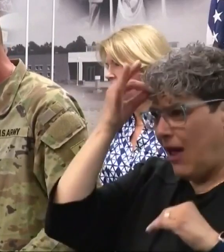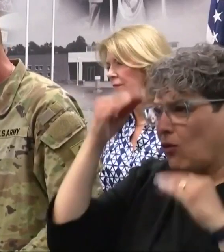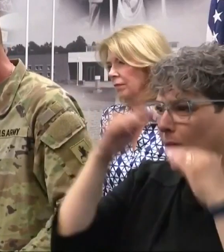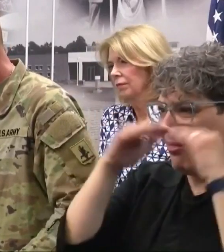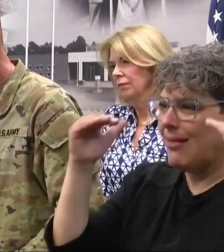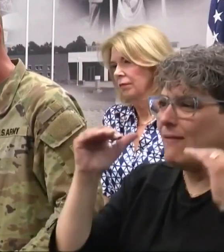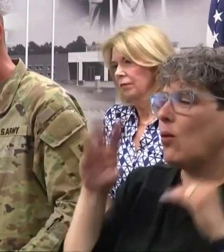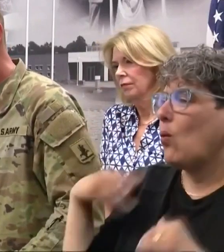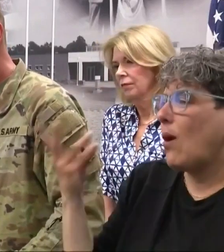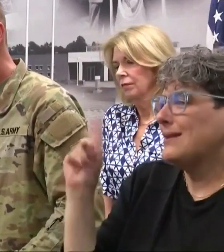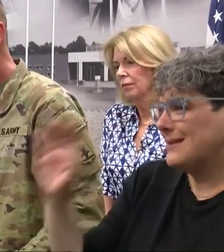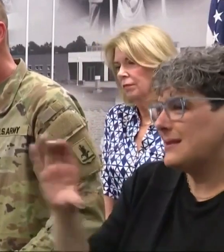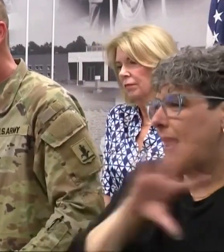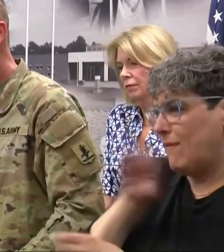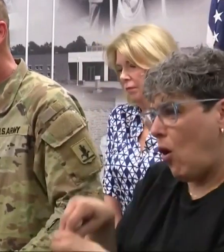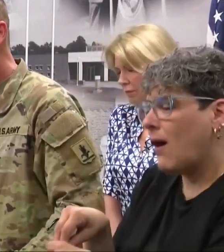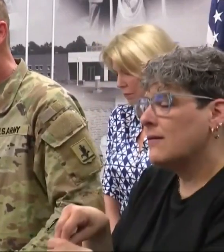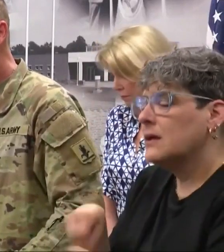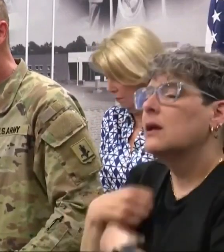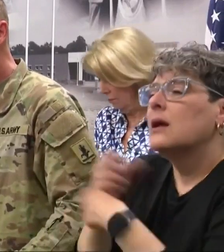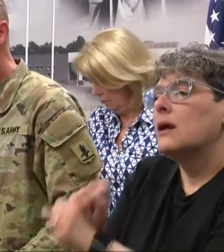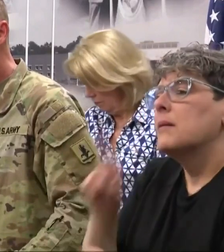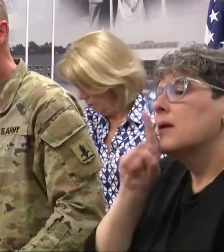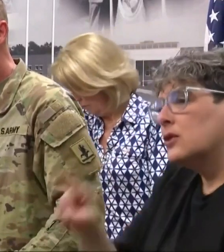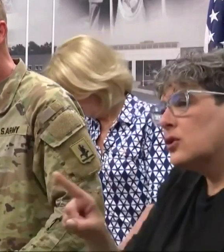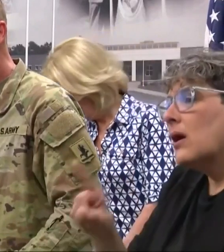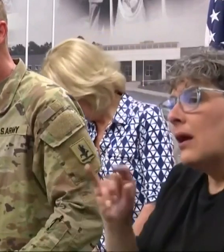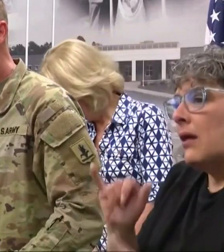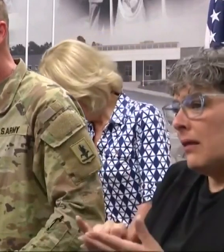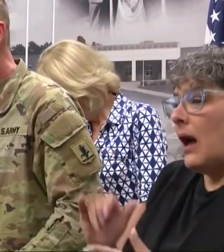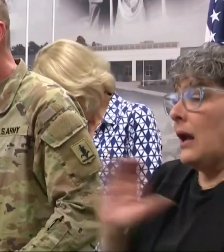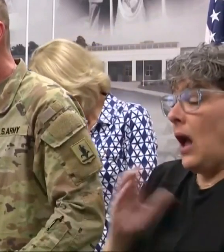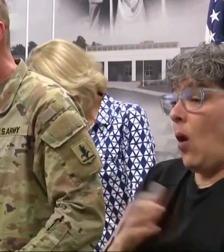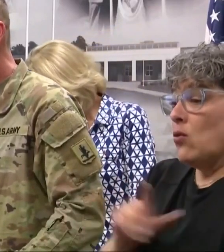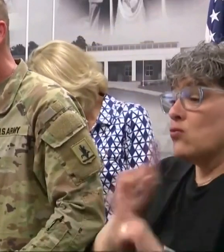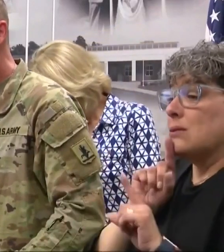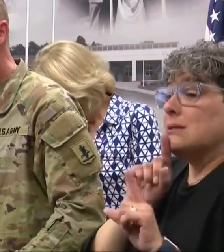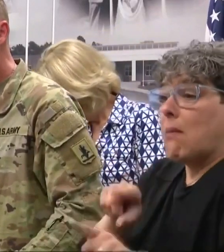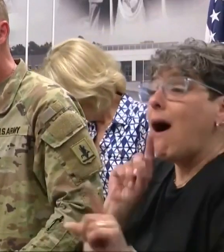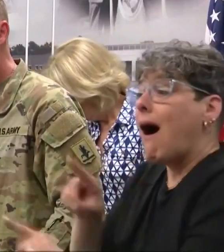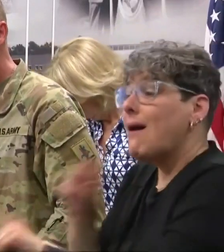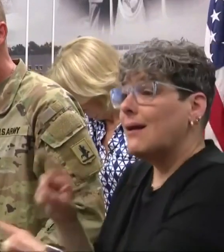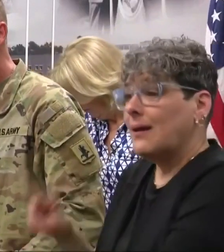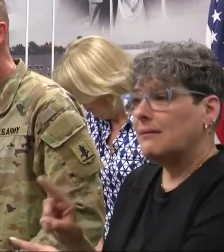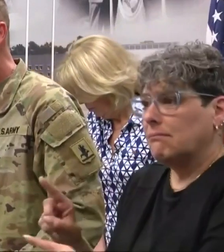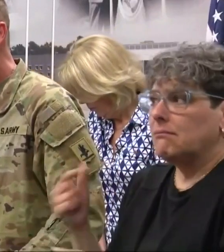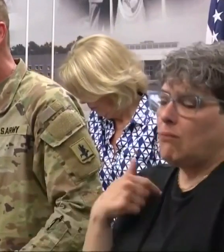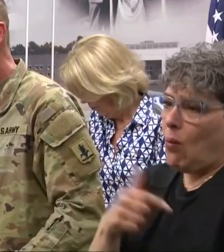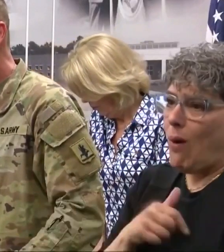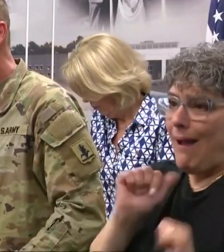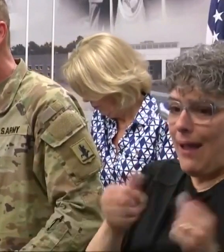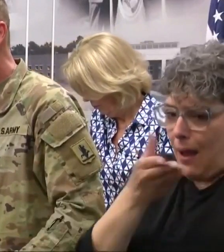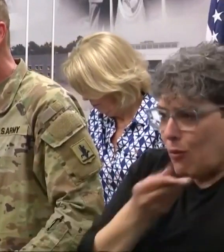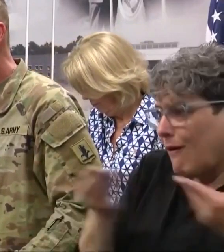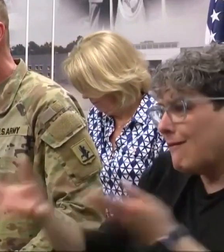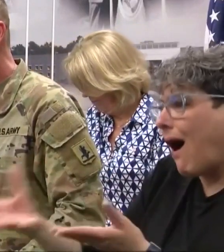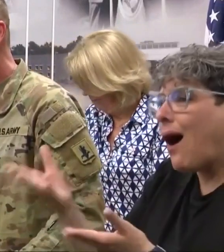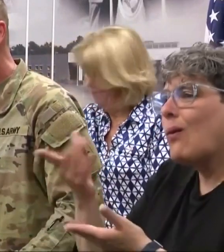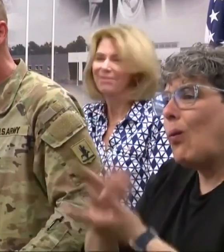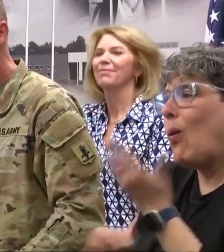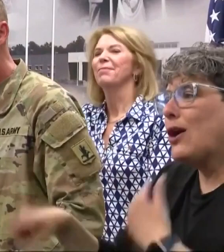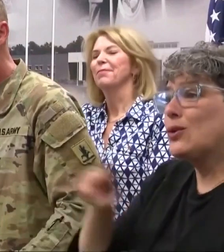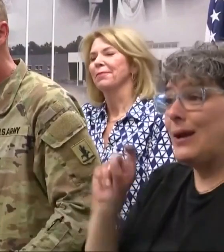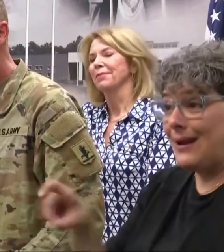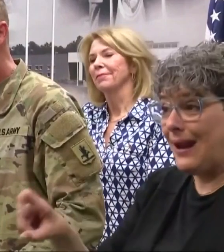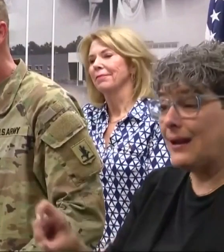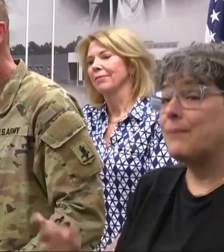Washington, D.C. To ensure that in the response that you have the capabilities that are needed and during recovery that